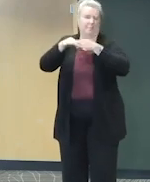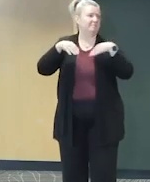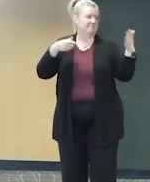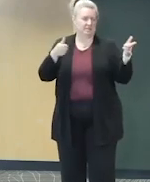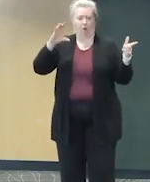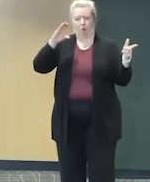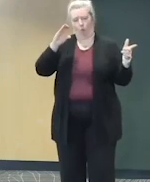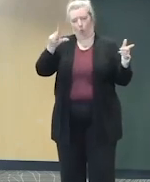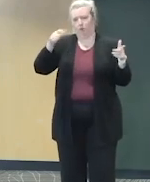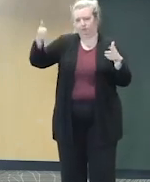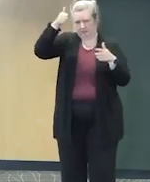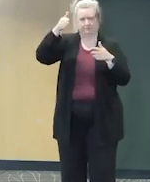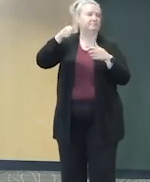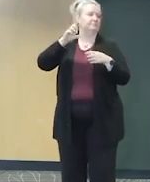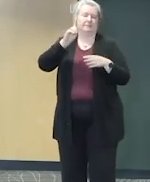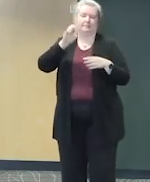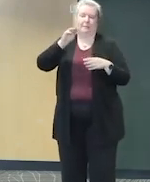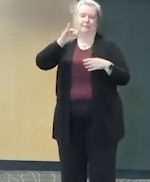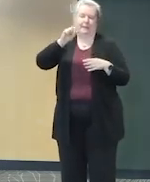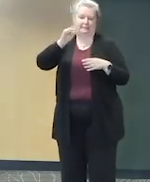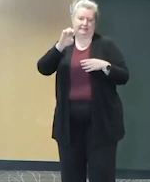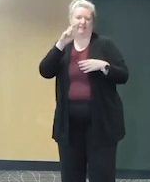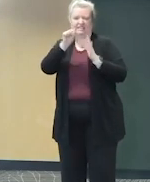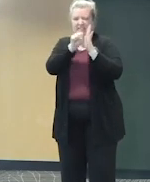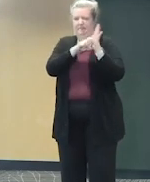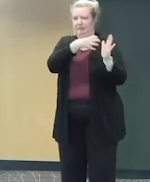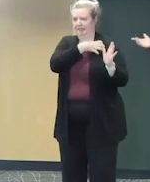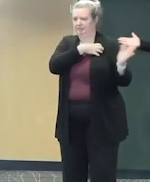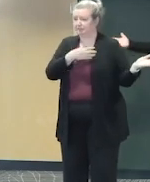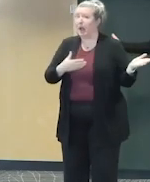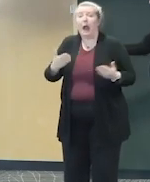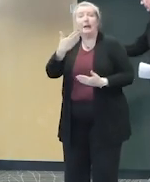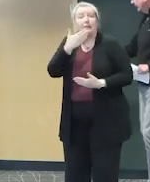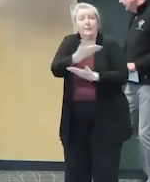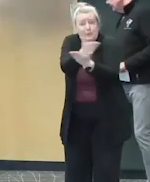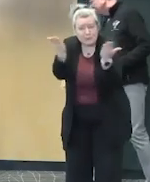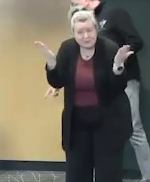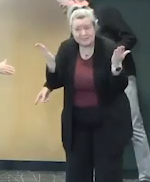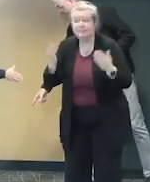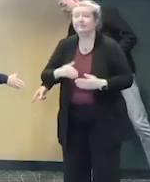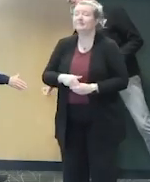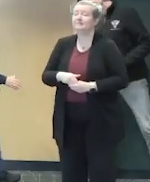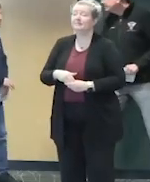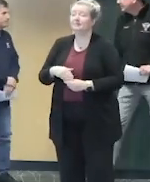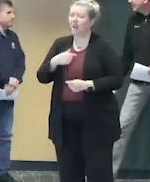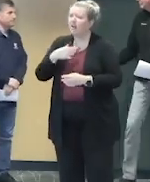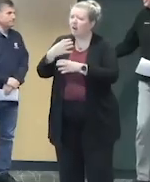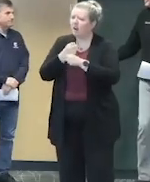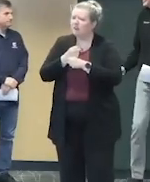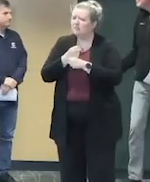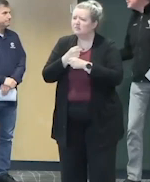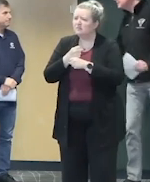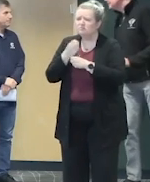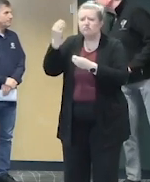Thank you, Governor. Good afternoon, everyone. On behalf of the Colonel, We had a call yesterday with the National Weather Service, our